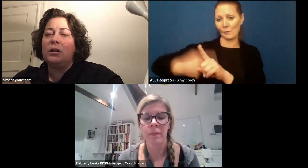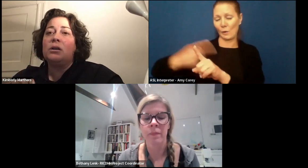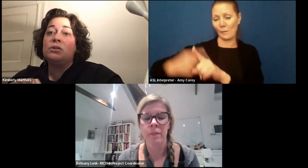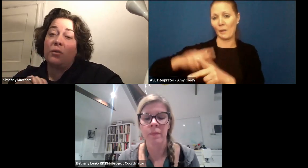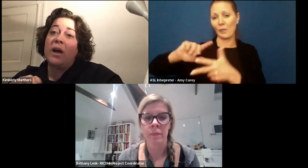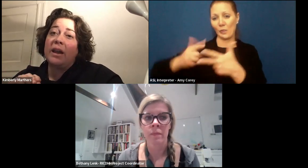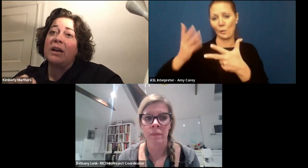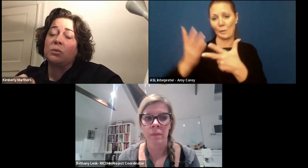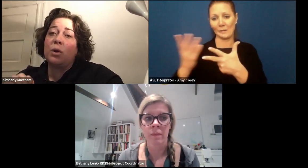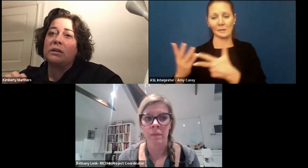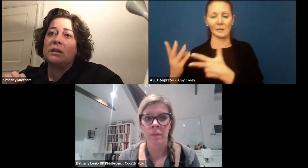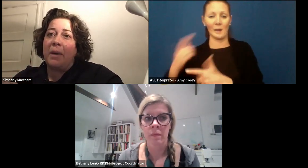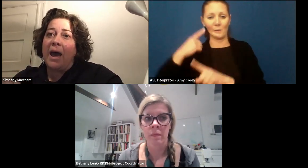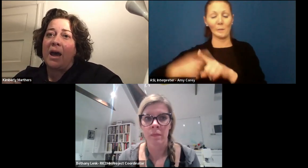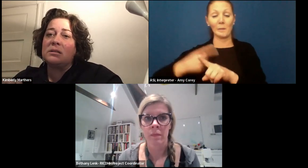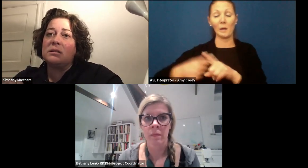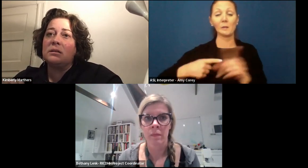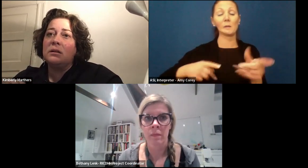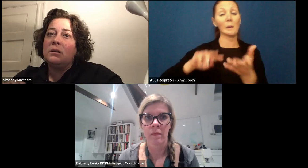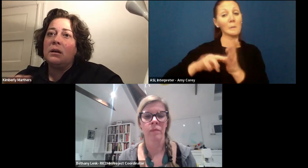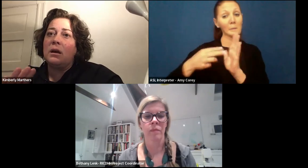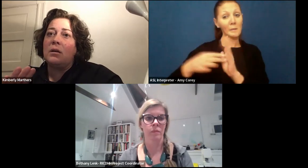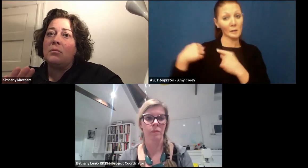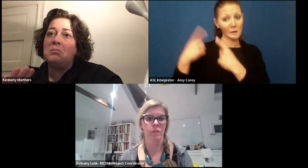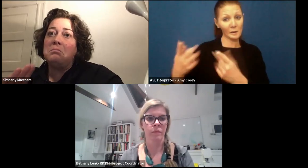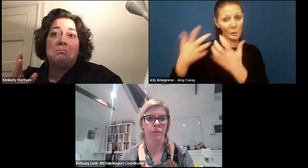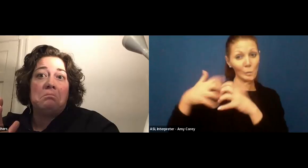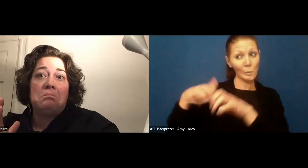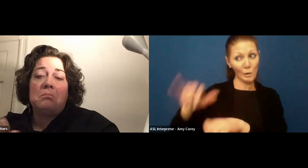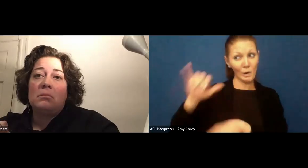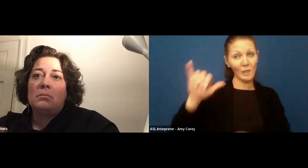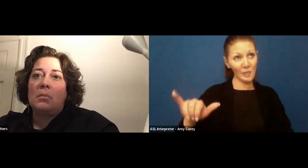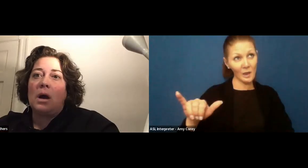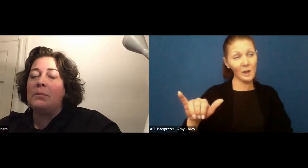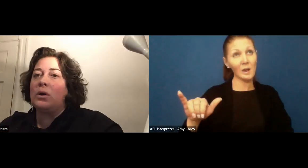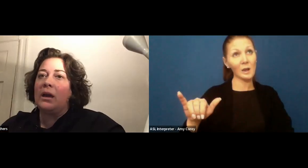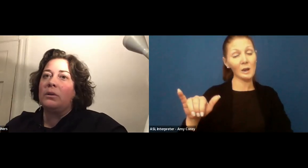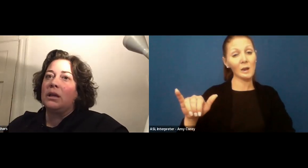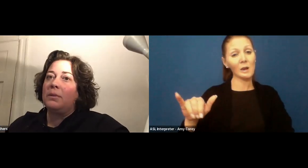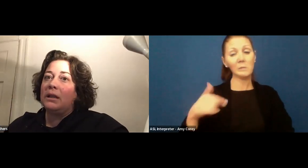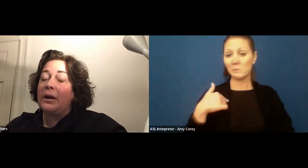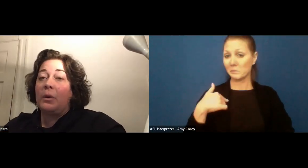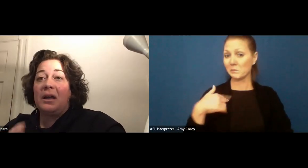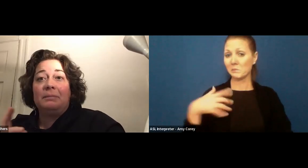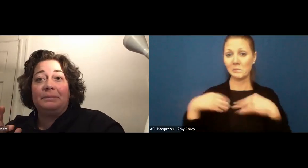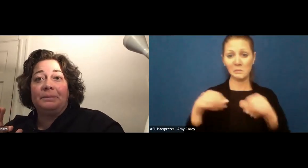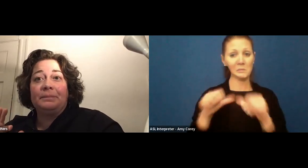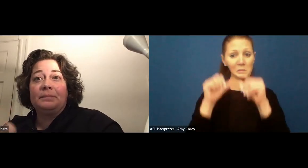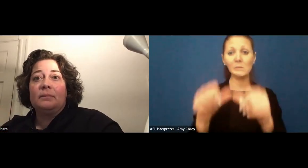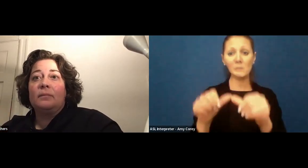third. So if that has worked in the past, I'm okay with keeping it that